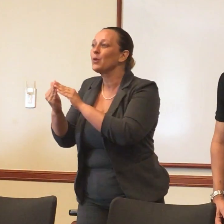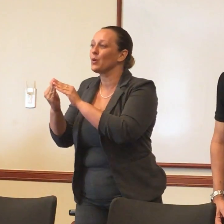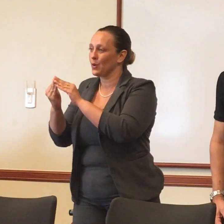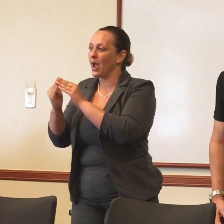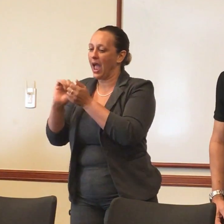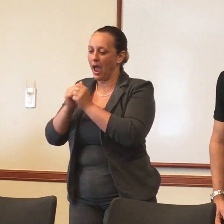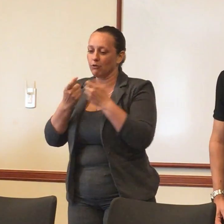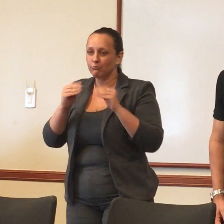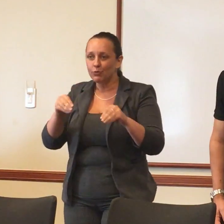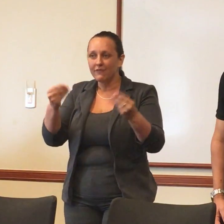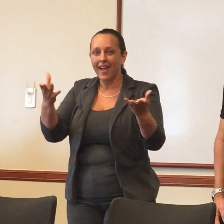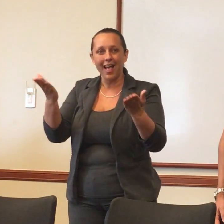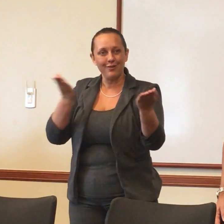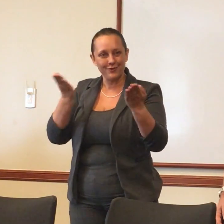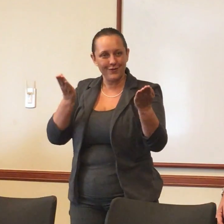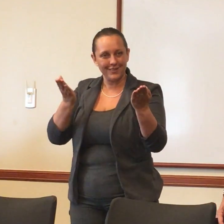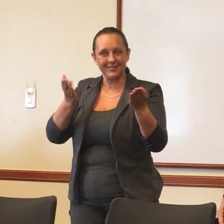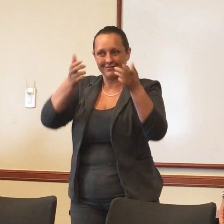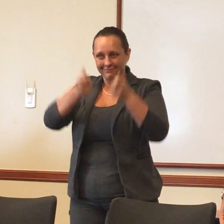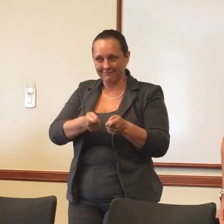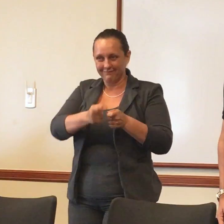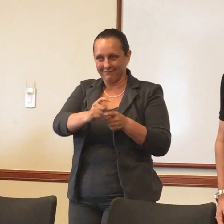provide this service.